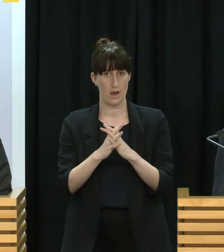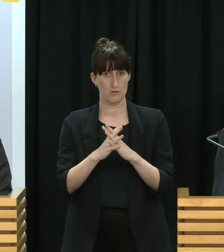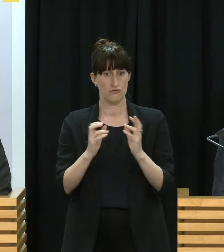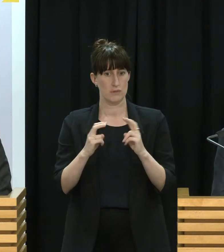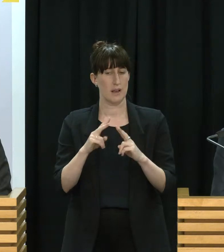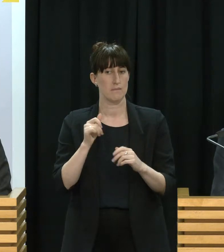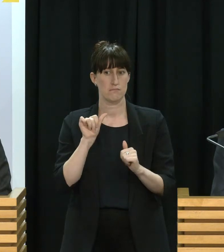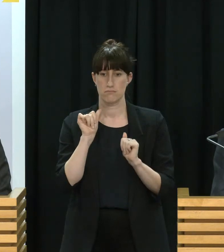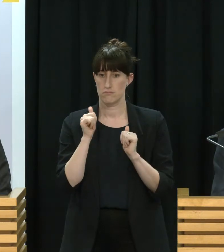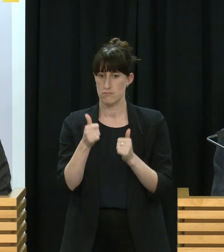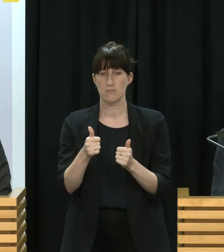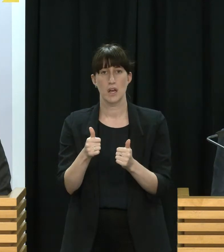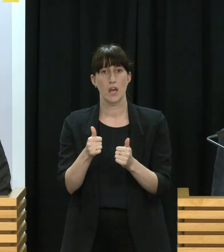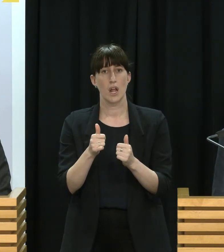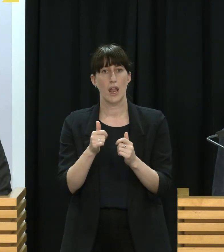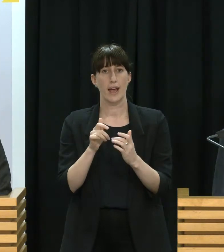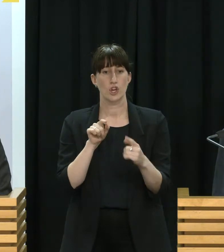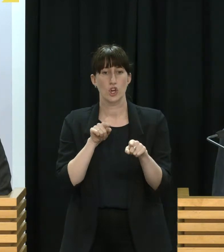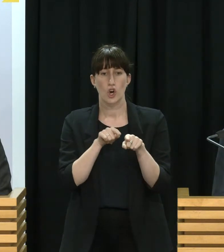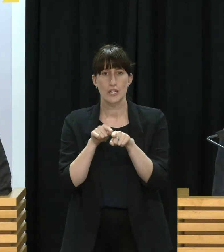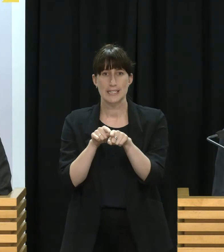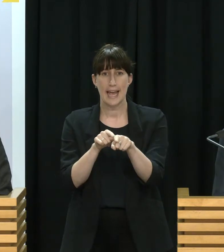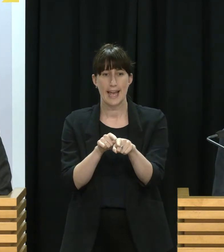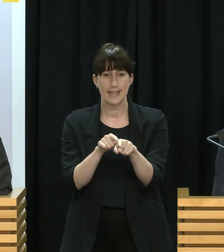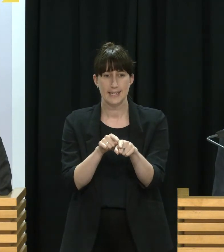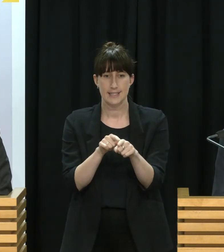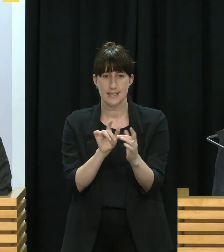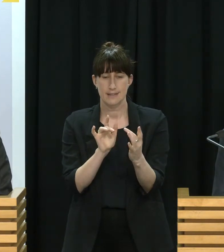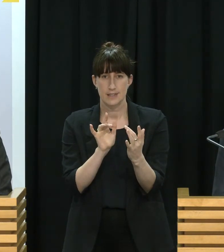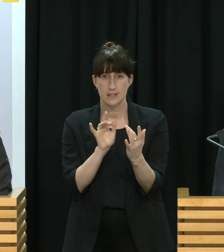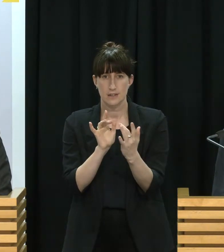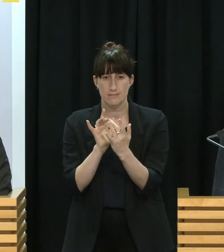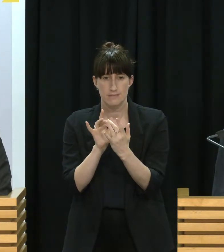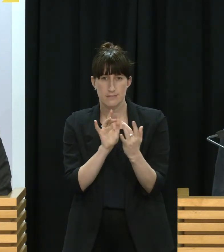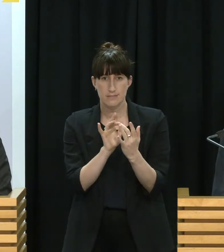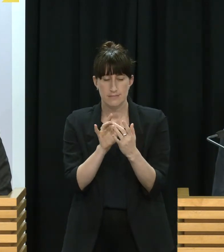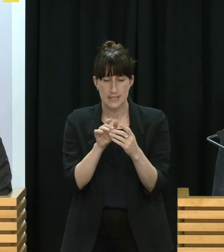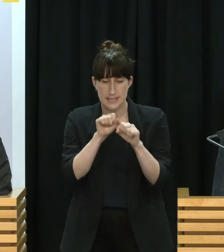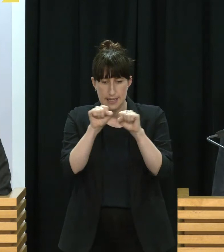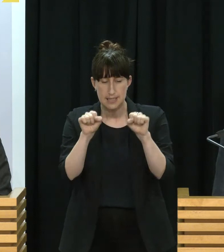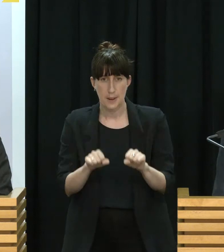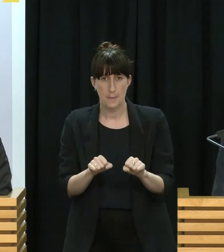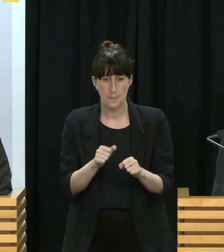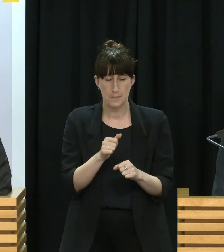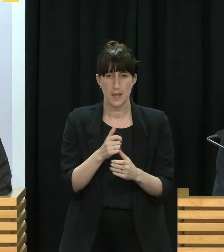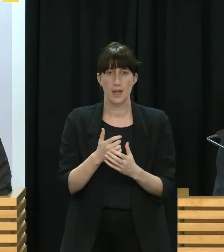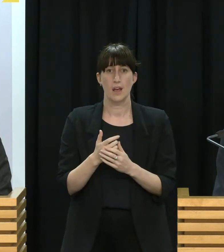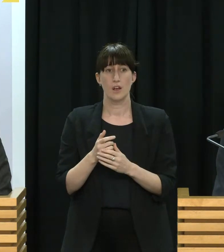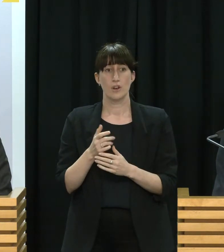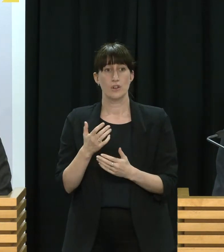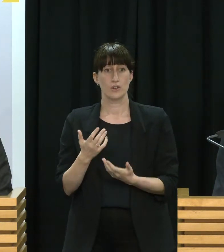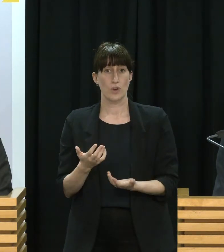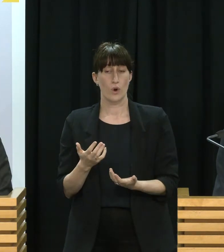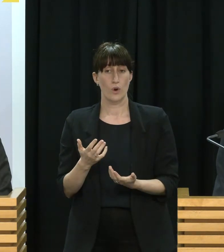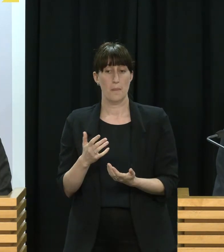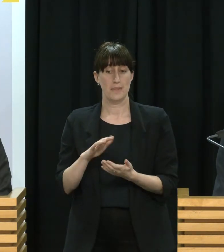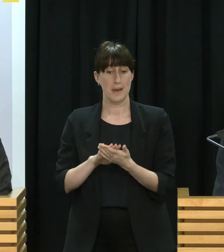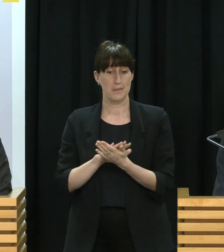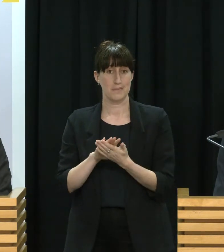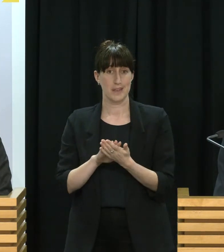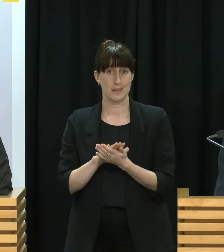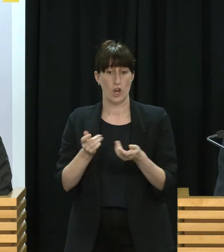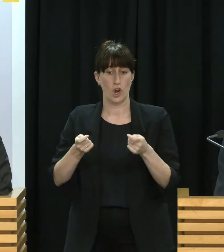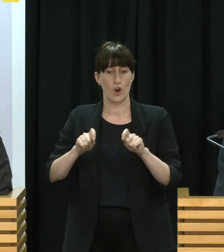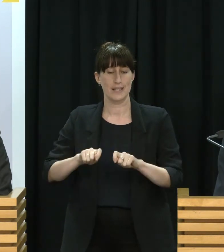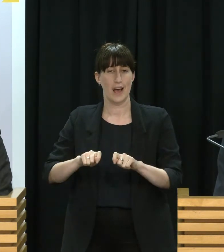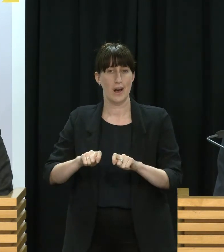lean heavily on their contact tracing system. So I think they're probably a bit slower to use some of those lockdown type restrictions than other Australian states